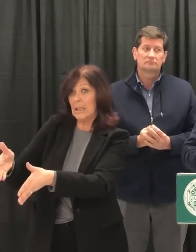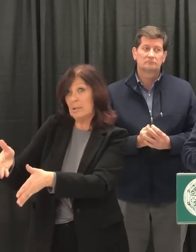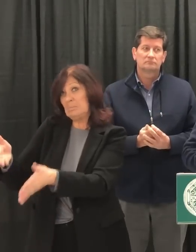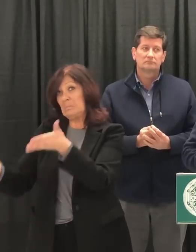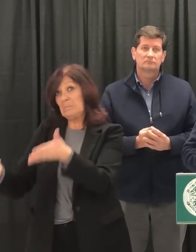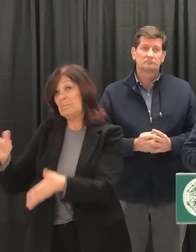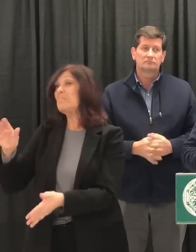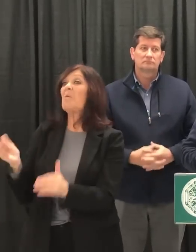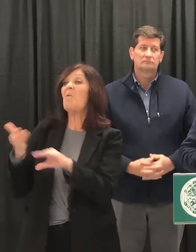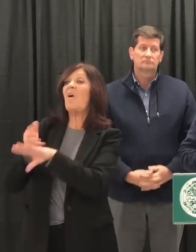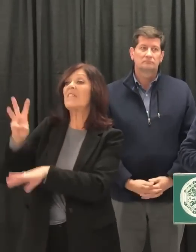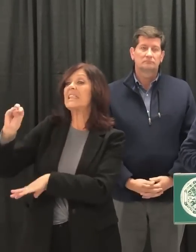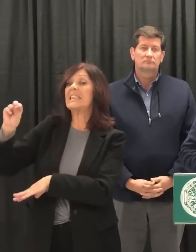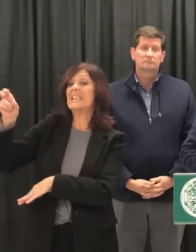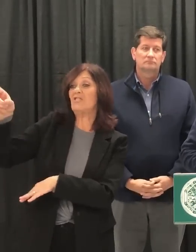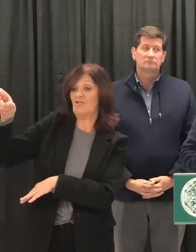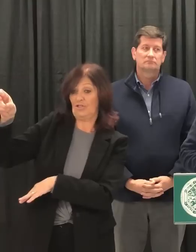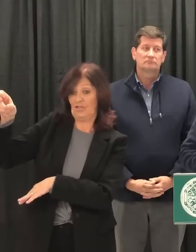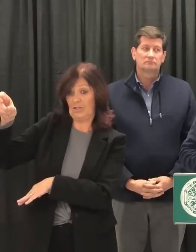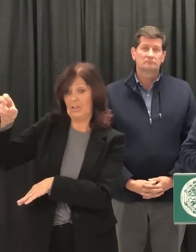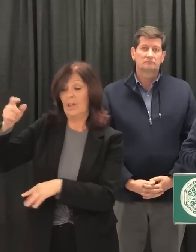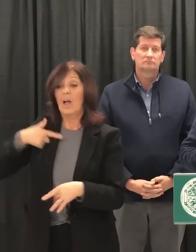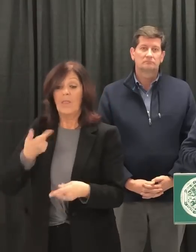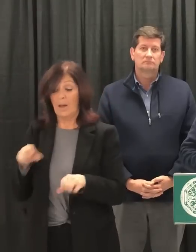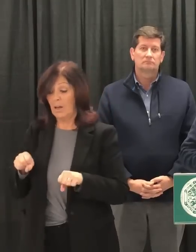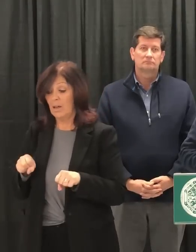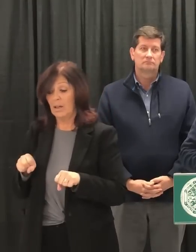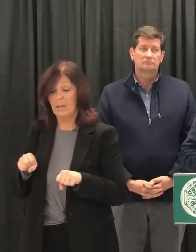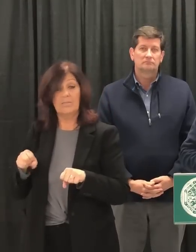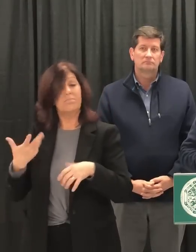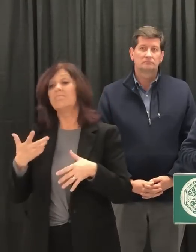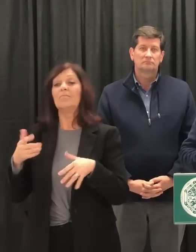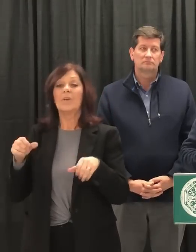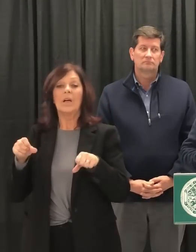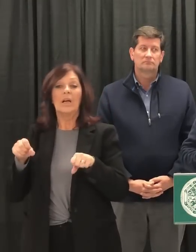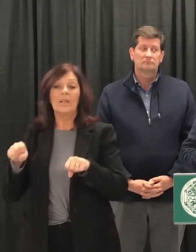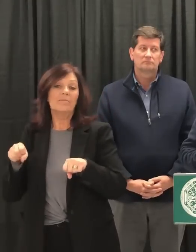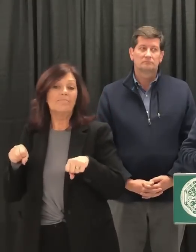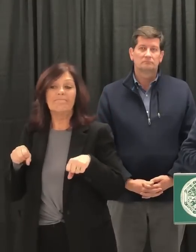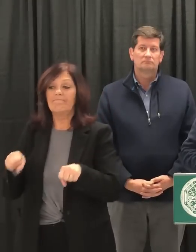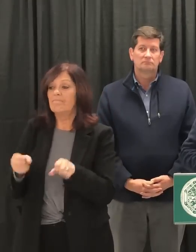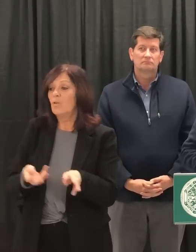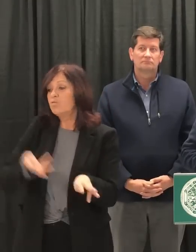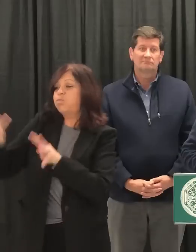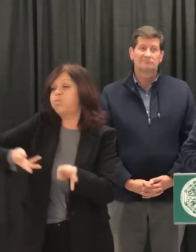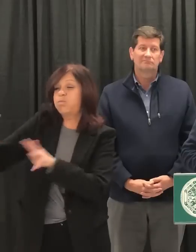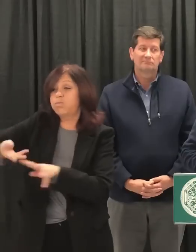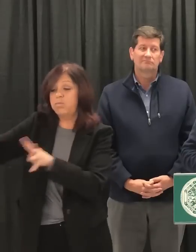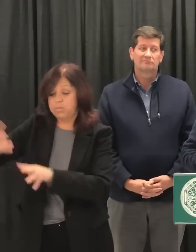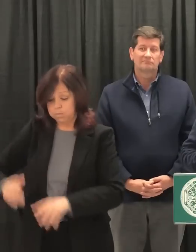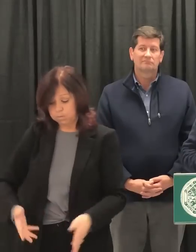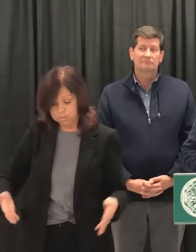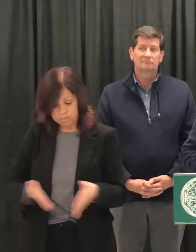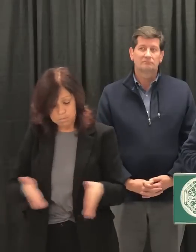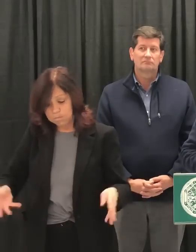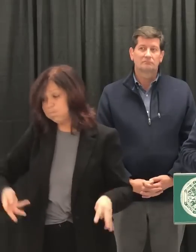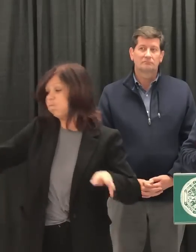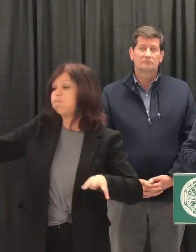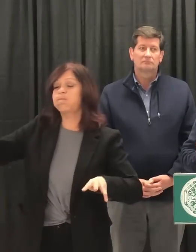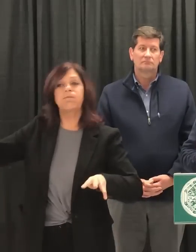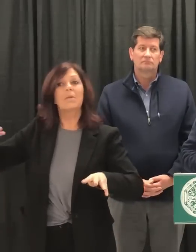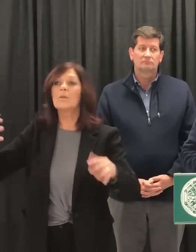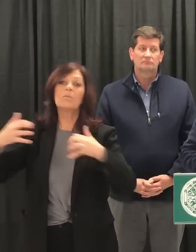60 plus inches along the edge. We lost a snowblower. These snowblowers are 8 feet wide and 6 feet high. It broke down.